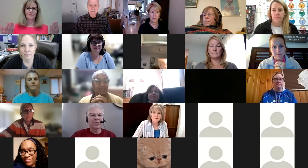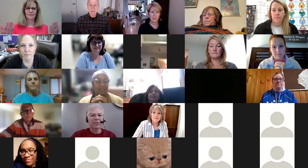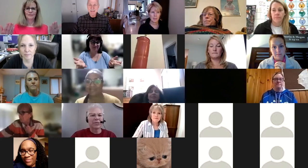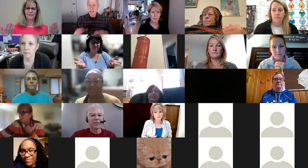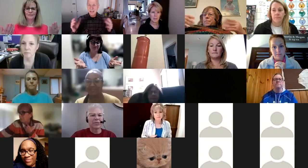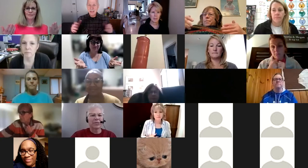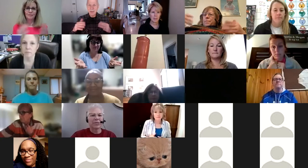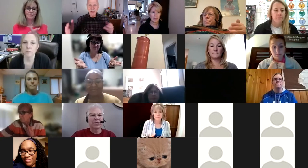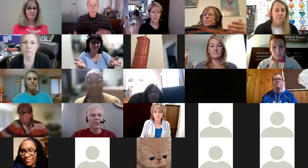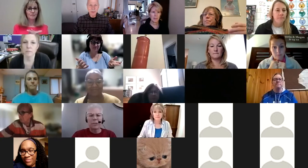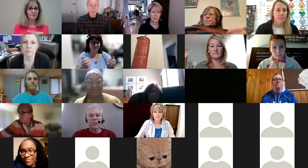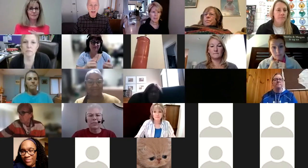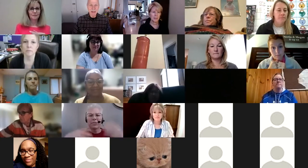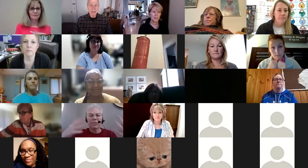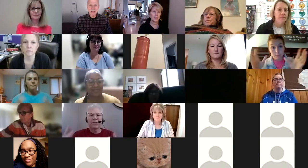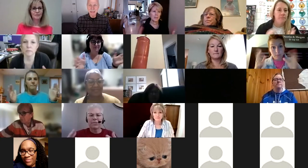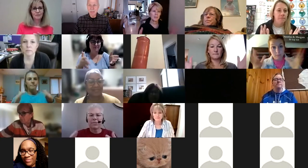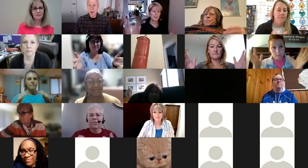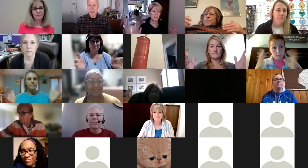it's a lot easier for them to revise and to keep going.